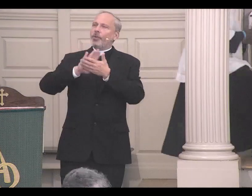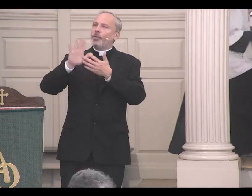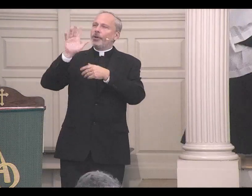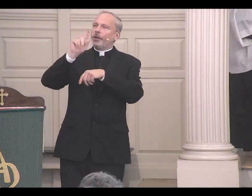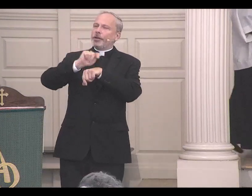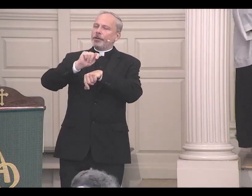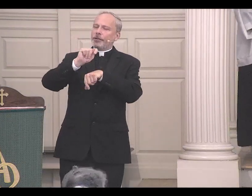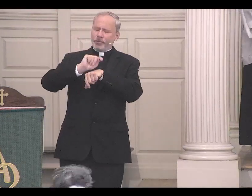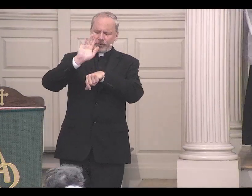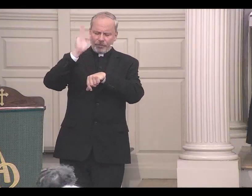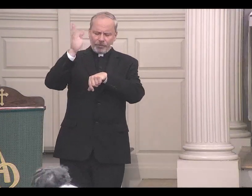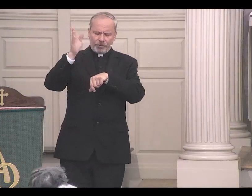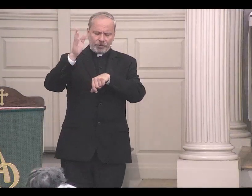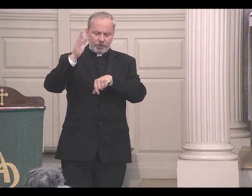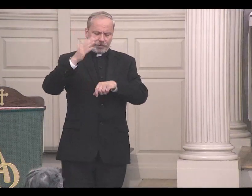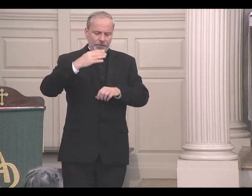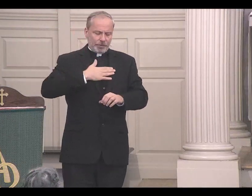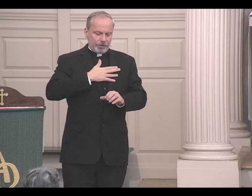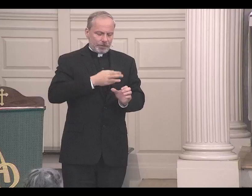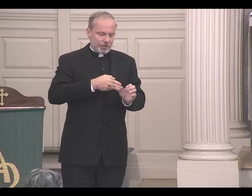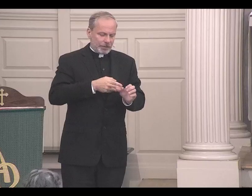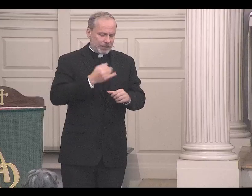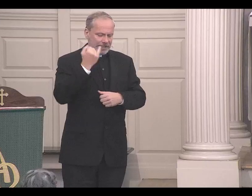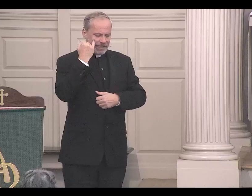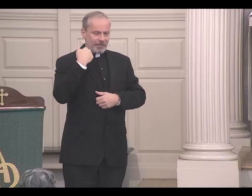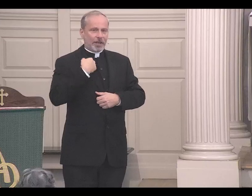If I walk amid